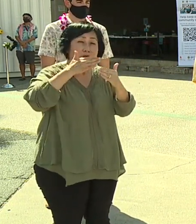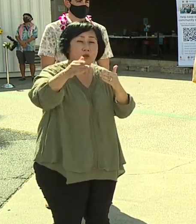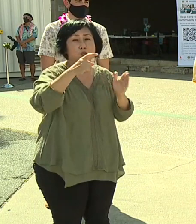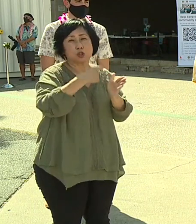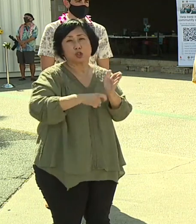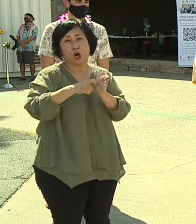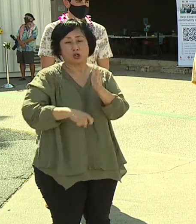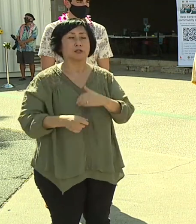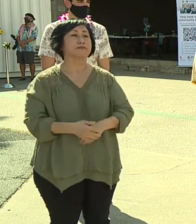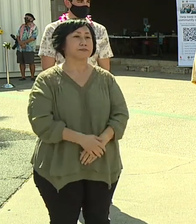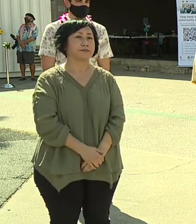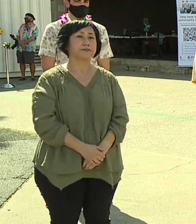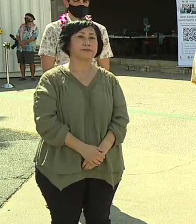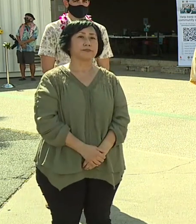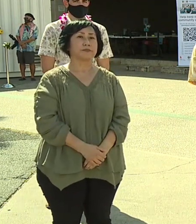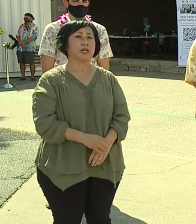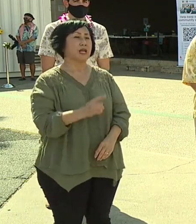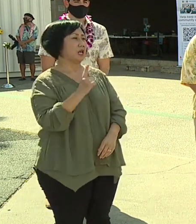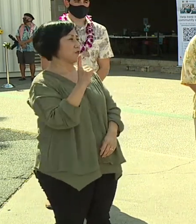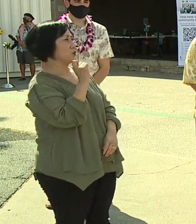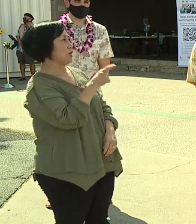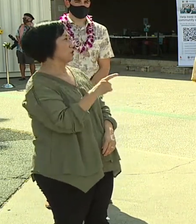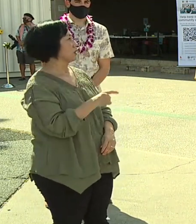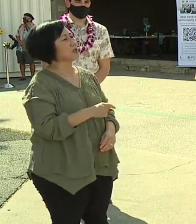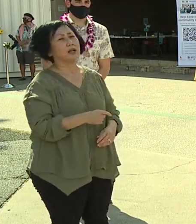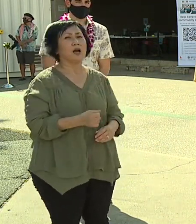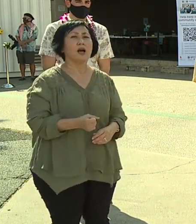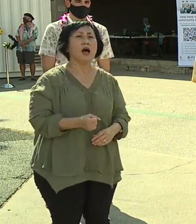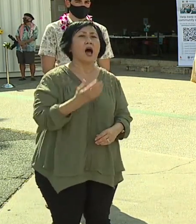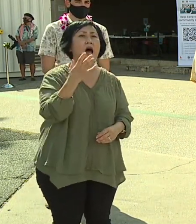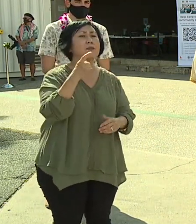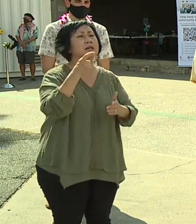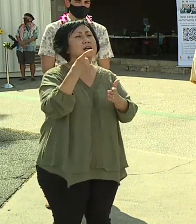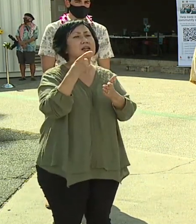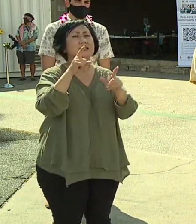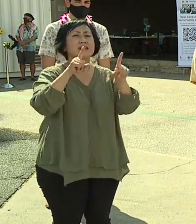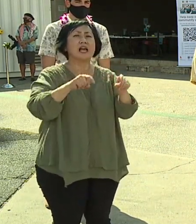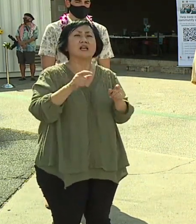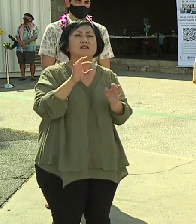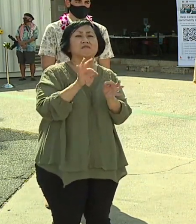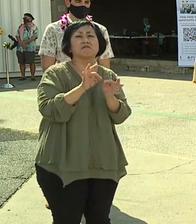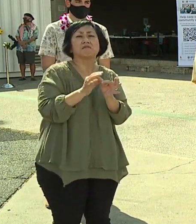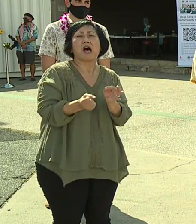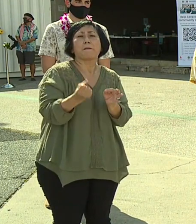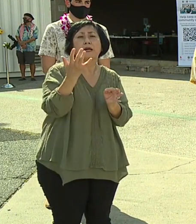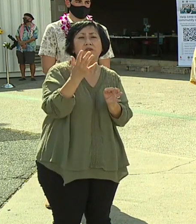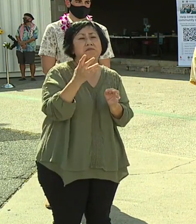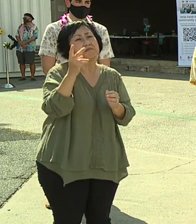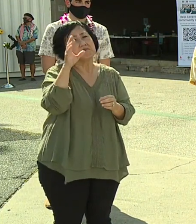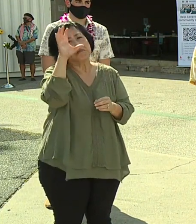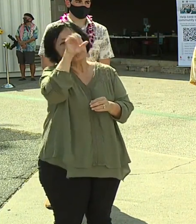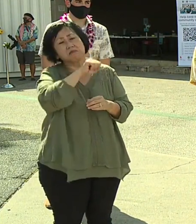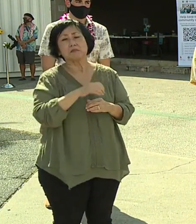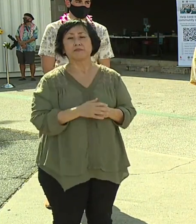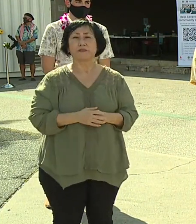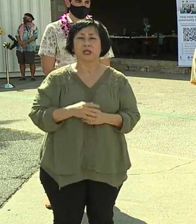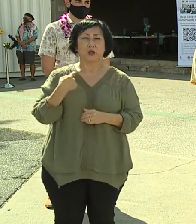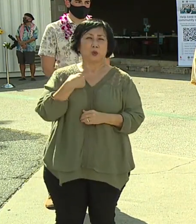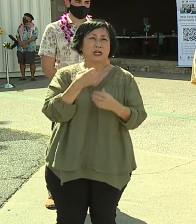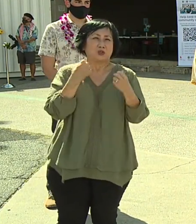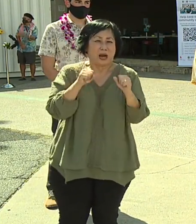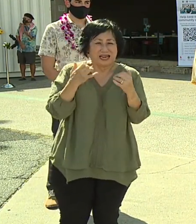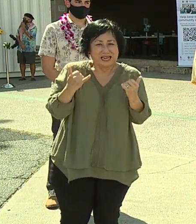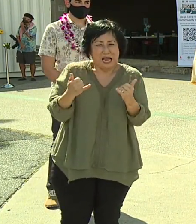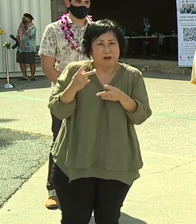to. I do have one question. How much will a test cost once you folks start charging? We're actually trying to put